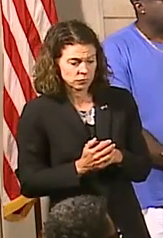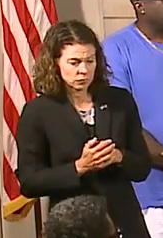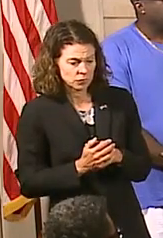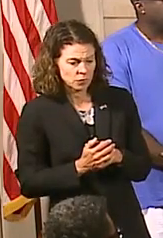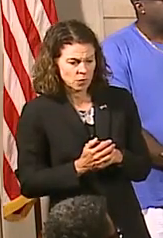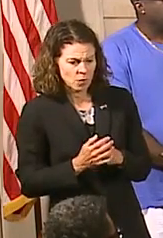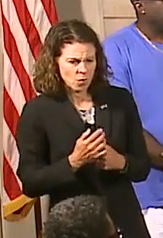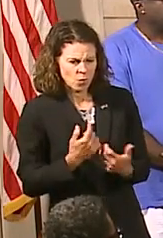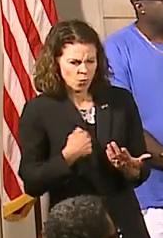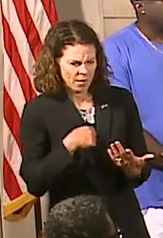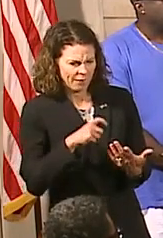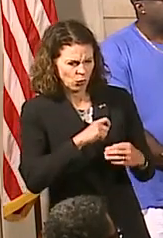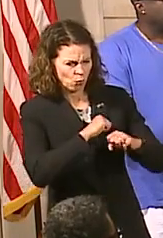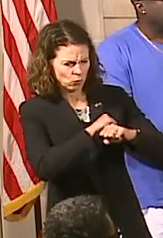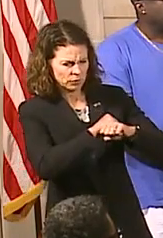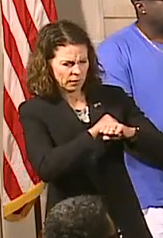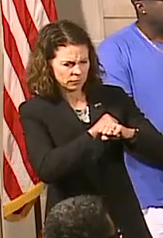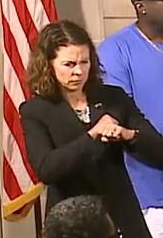who we are?